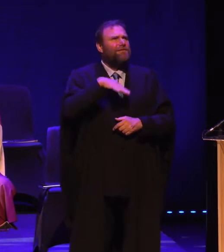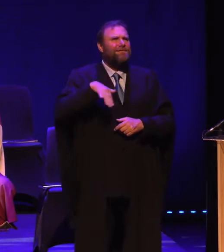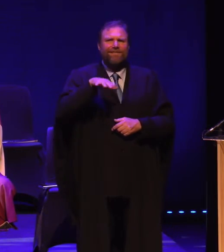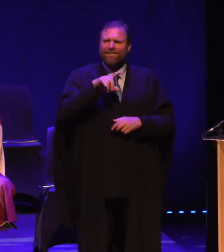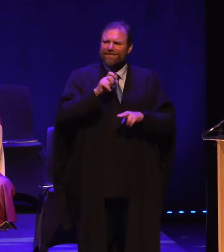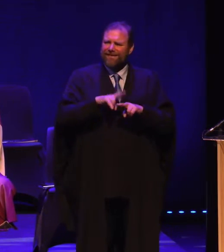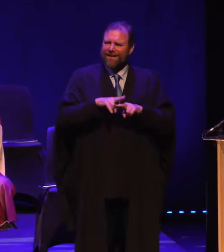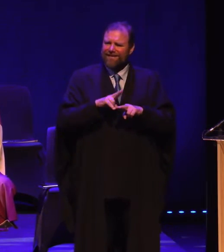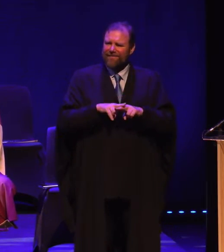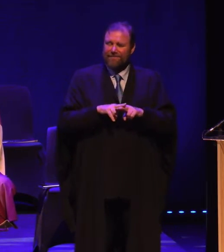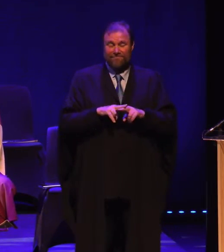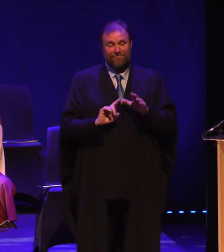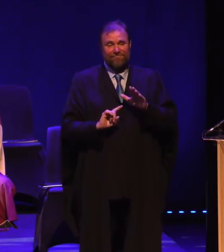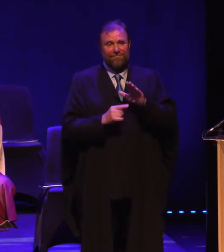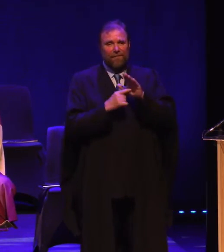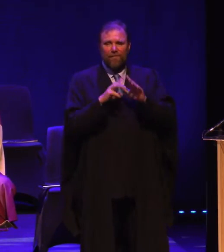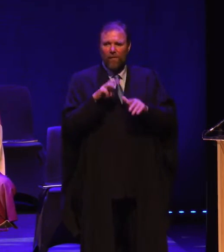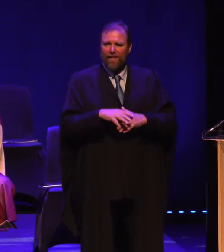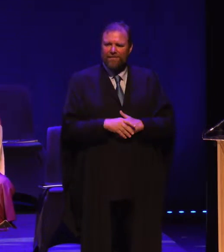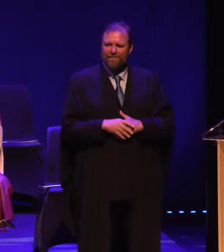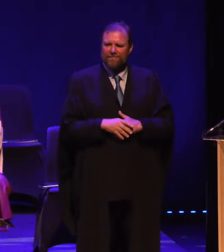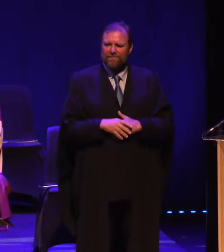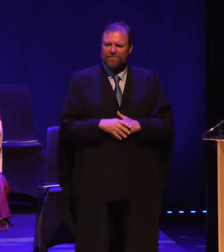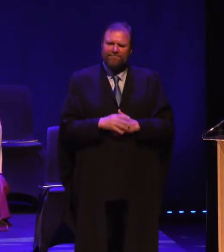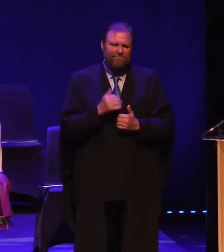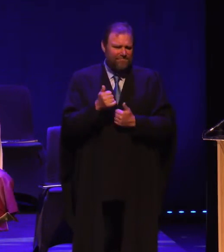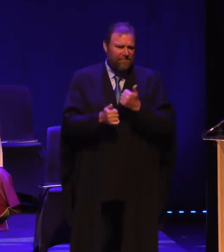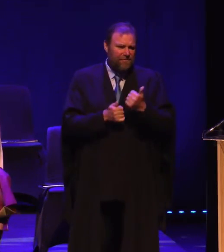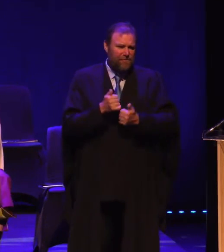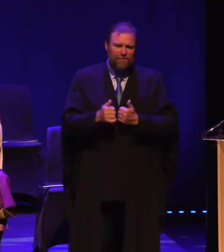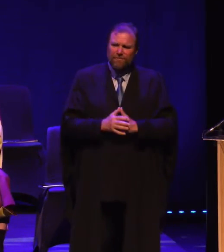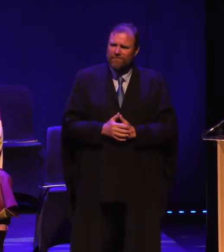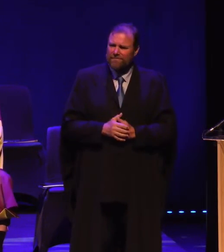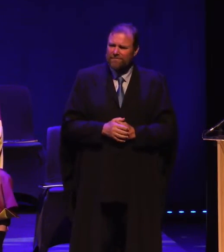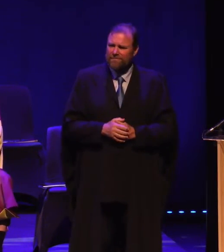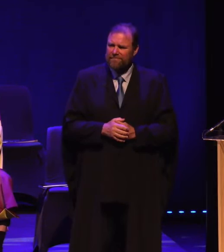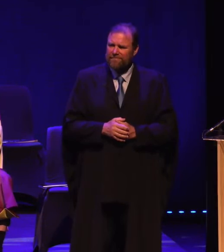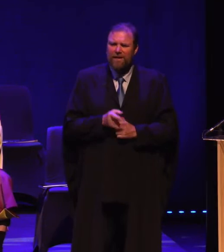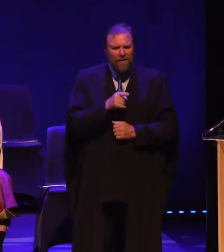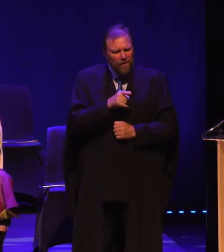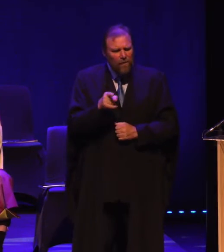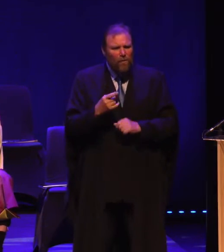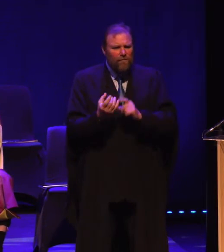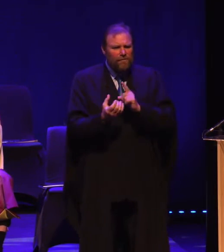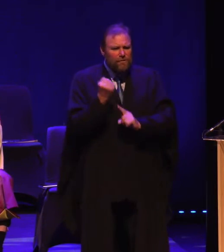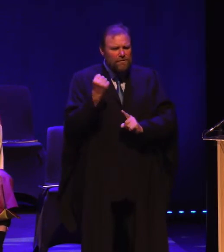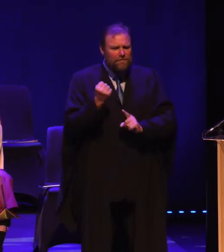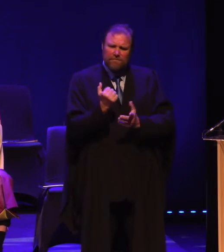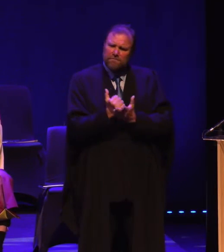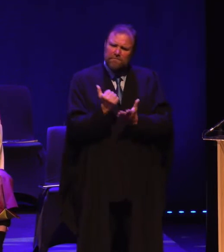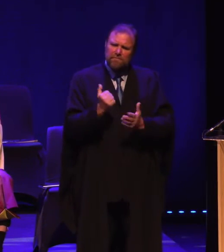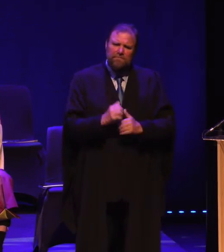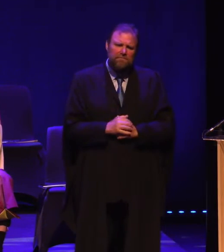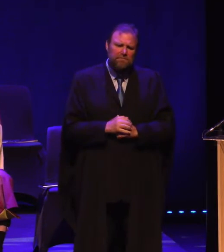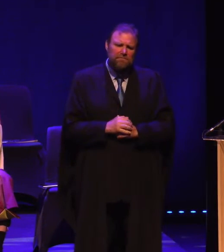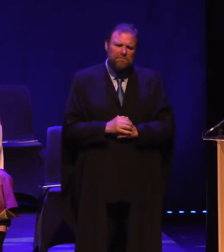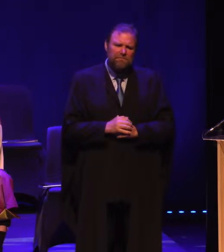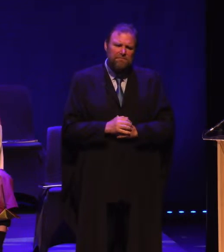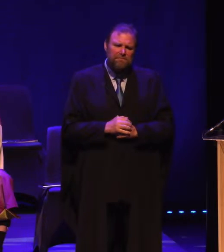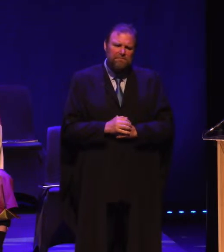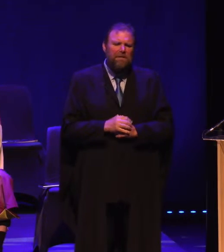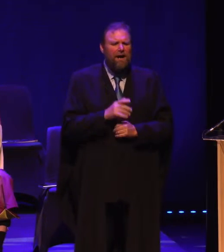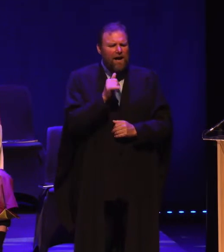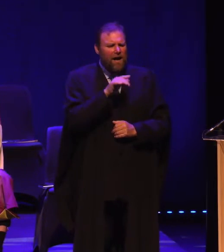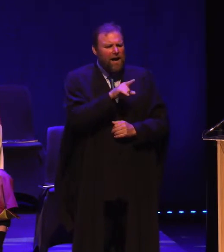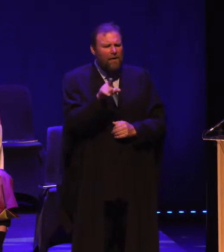Cardiff, the capital of Wales, congratulations. What you have achieved is fantastic. I know it will have needed